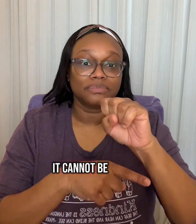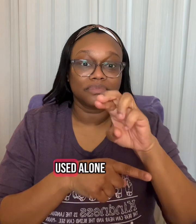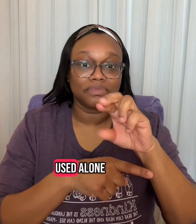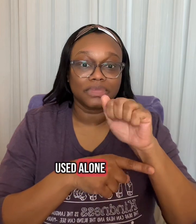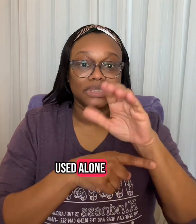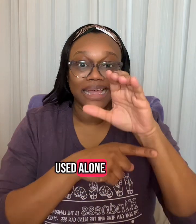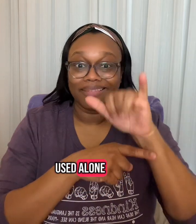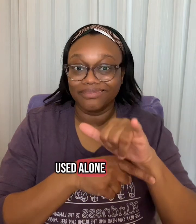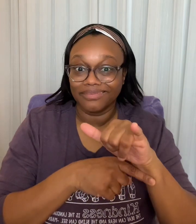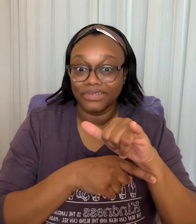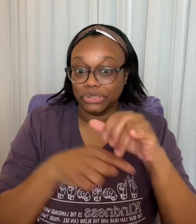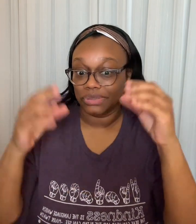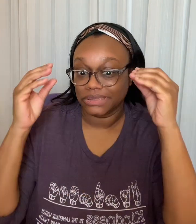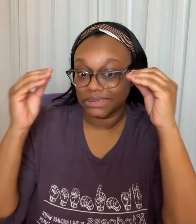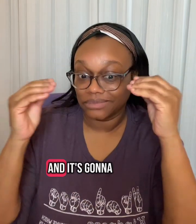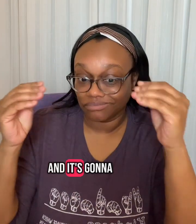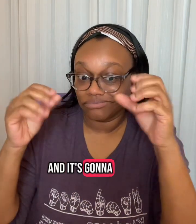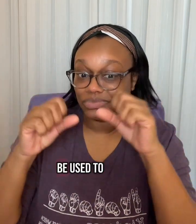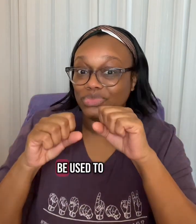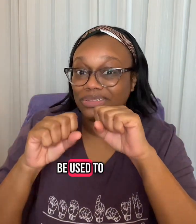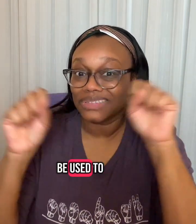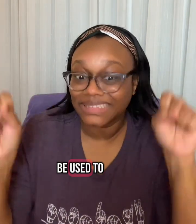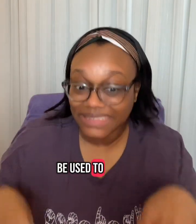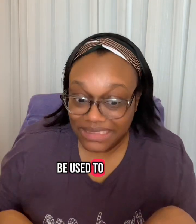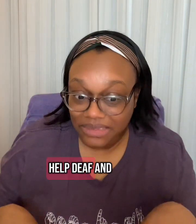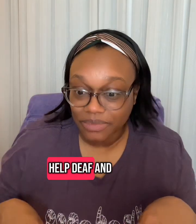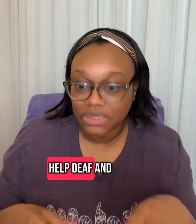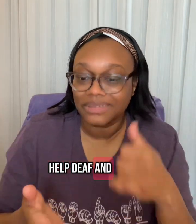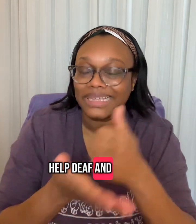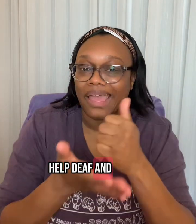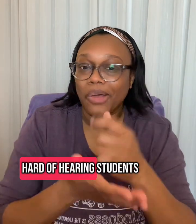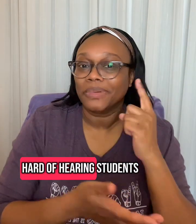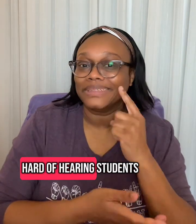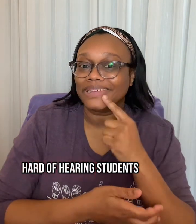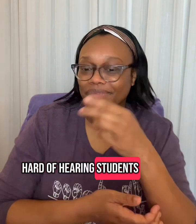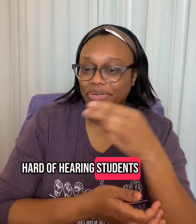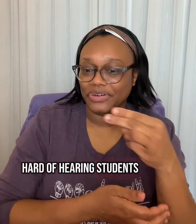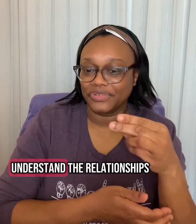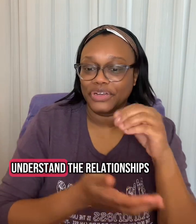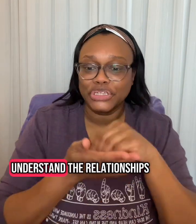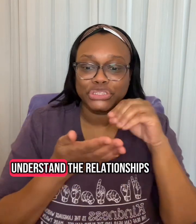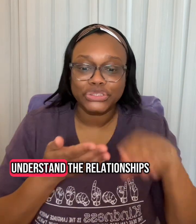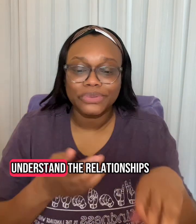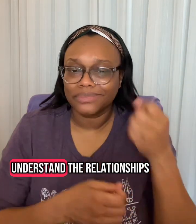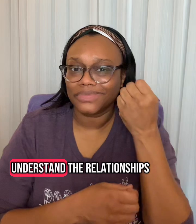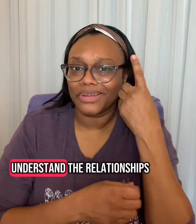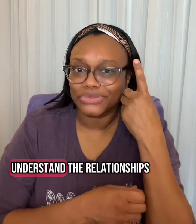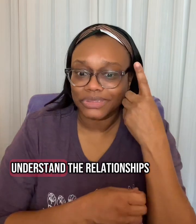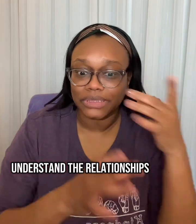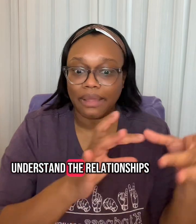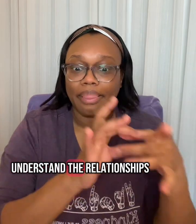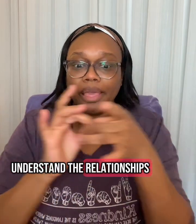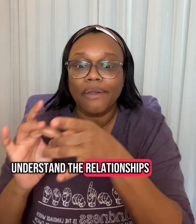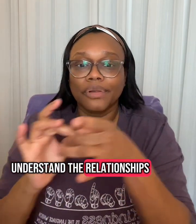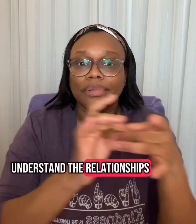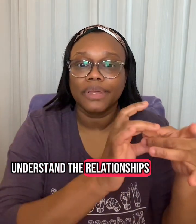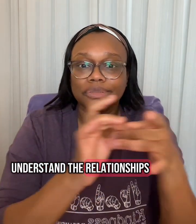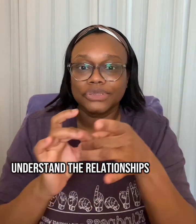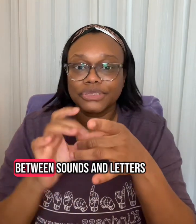used alone. And it's going to be used to help deaf and hard of hearing students understand the relationships